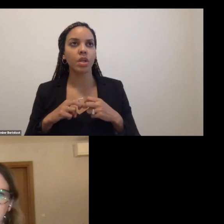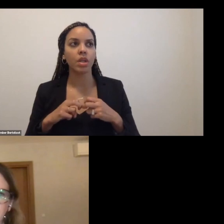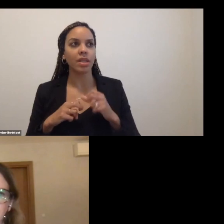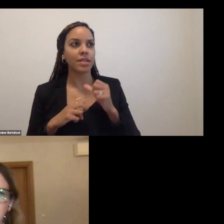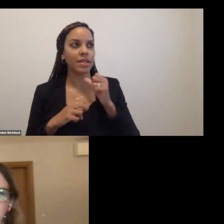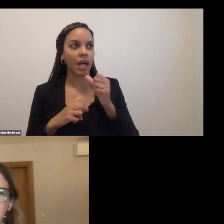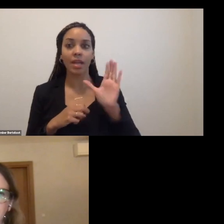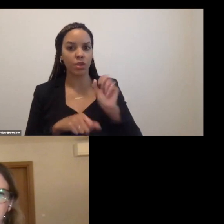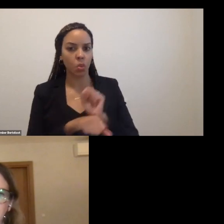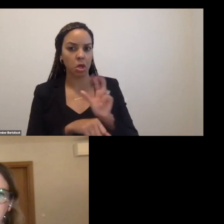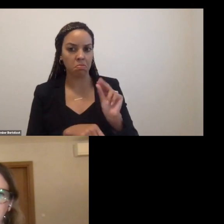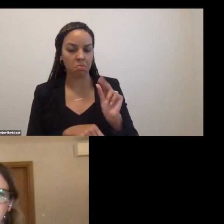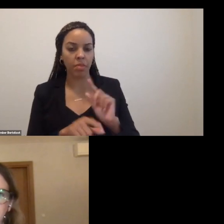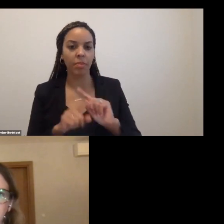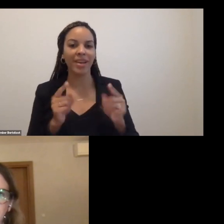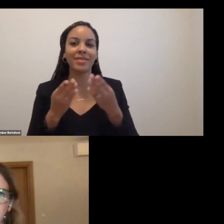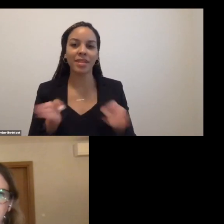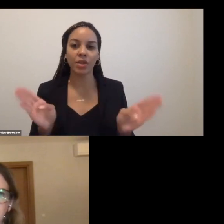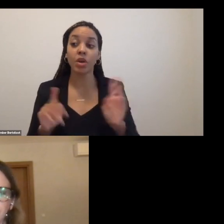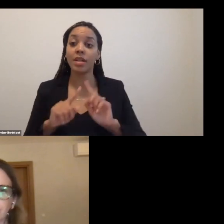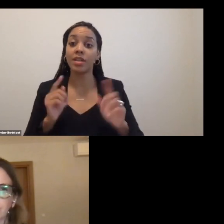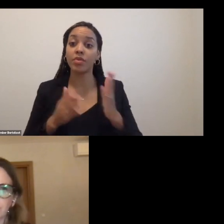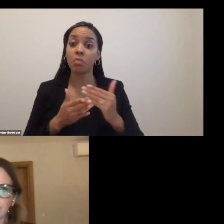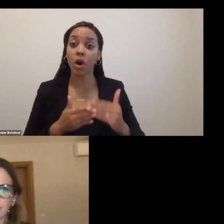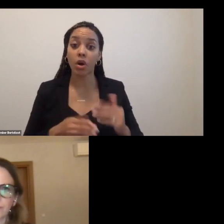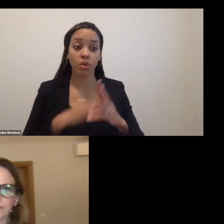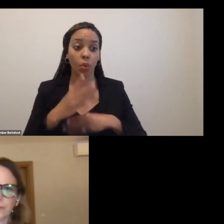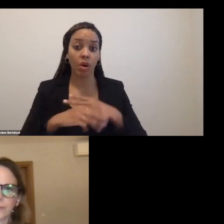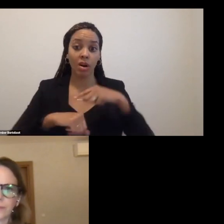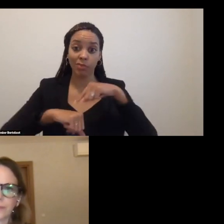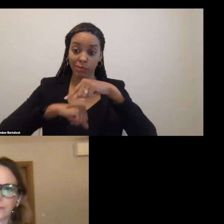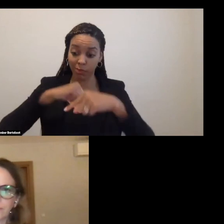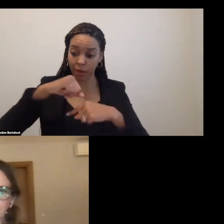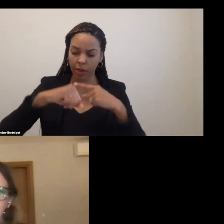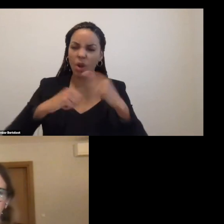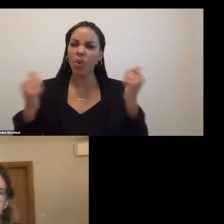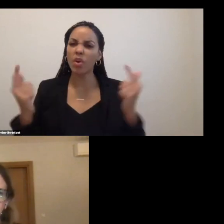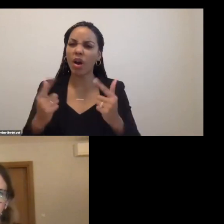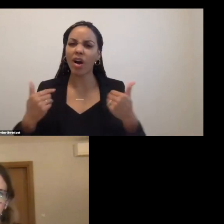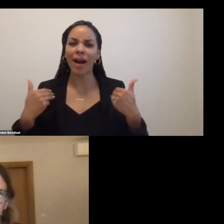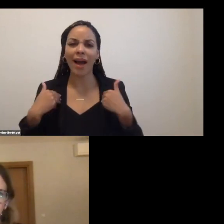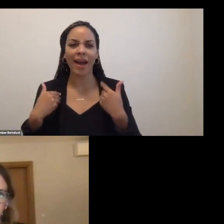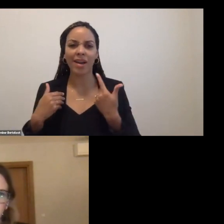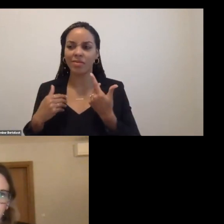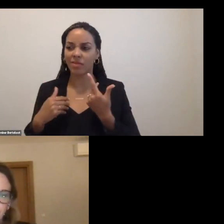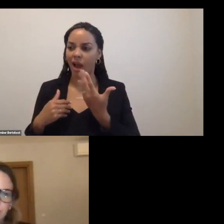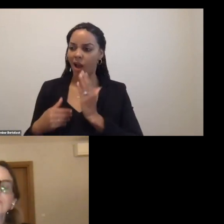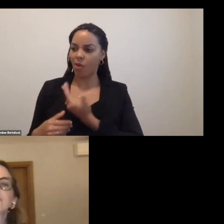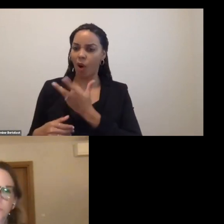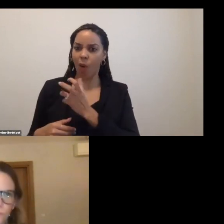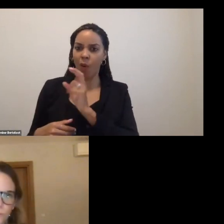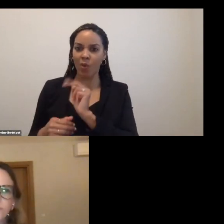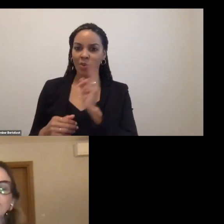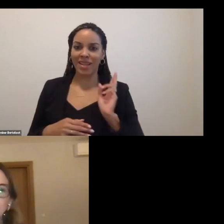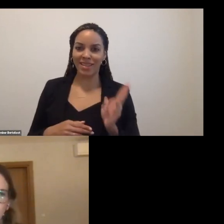in general, that in different parts of the world, we have all had a kind of own history of art, how we